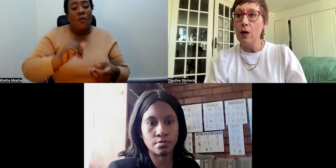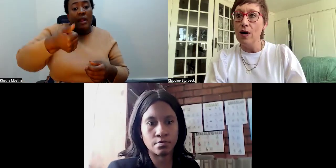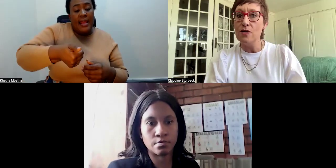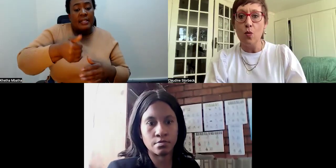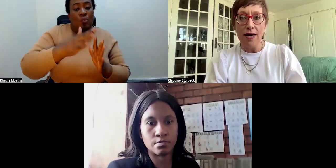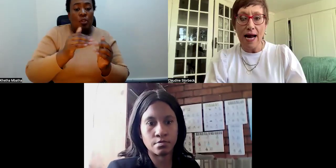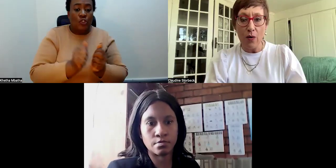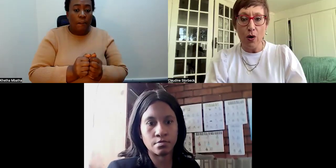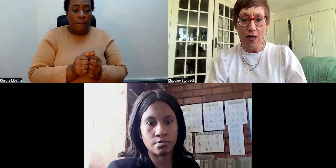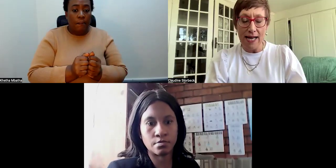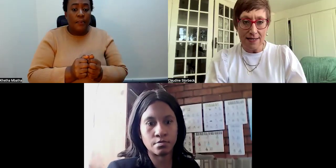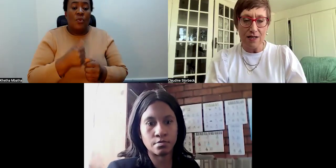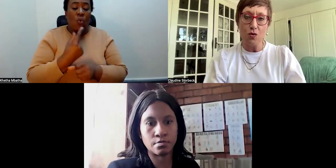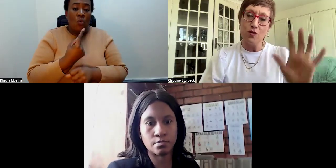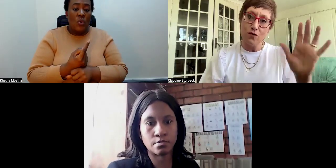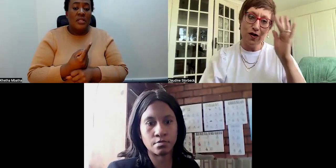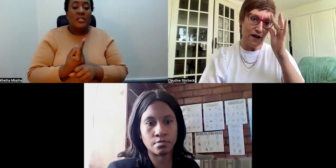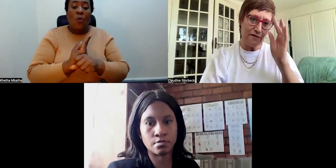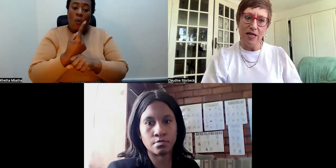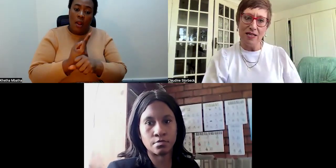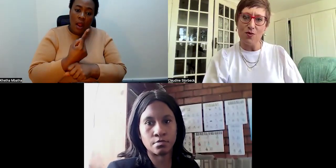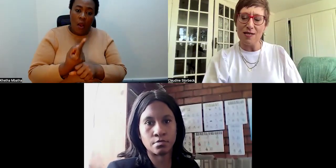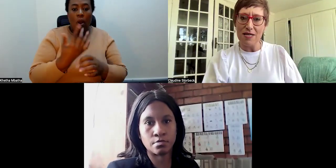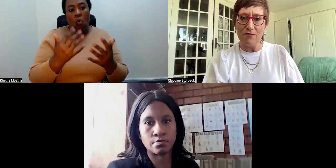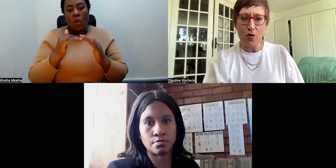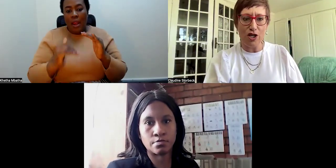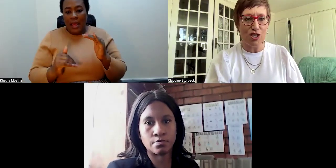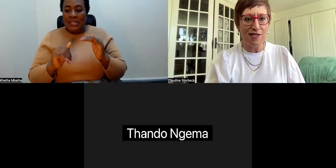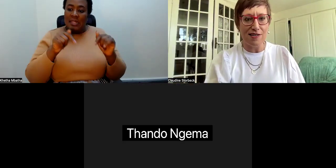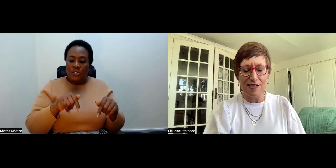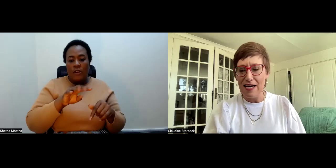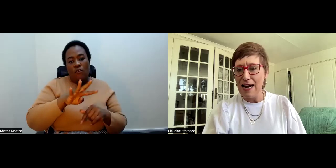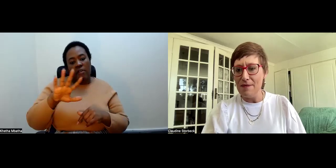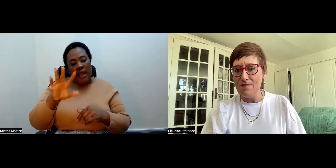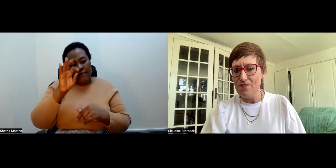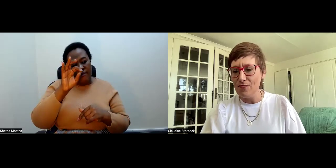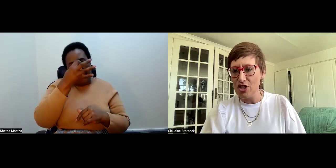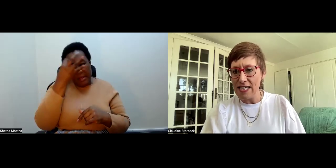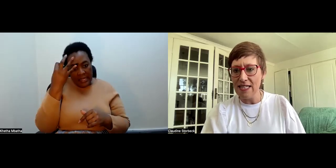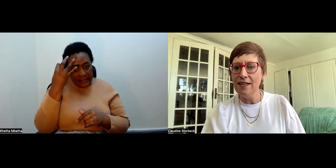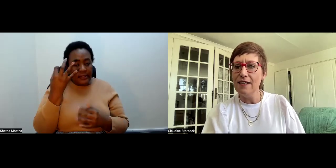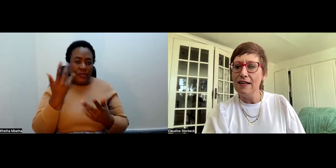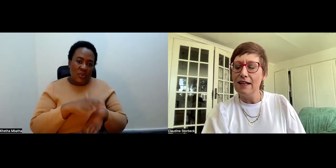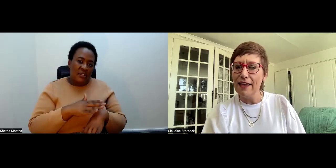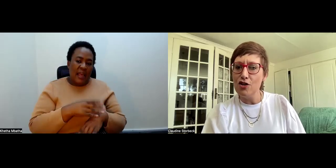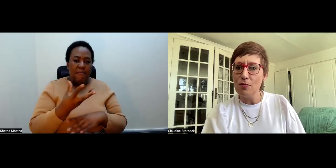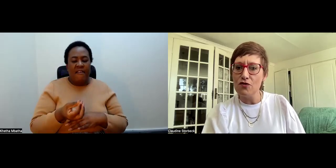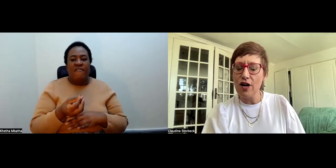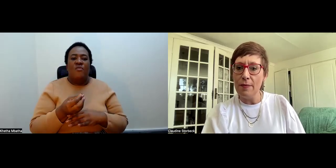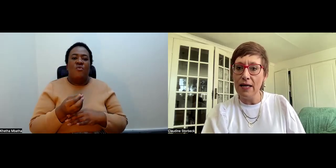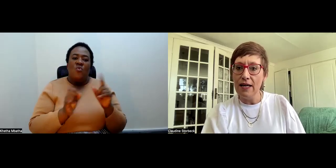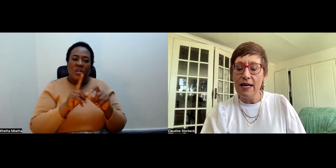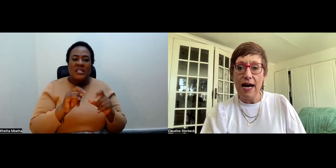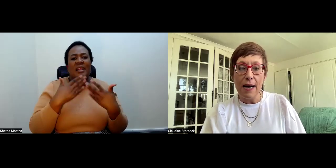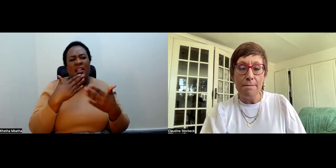they're going to be always 1 hour or less. So this one was 45 minutes with some time for questions and chatting. Thank you so much